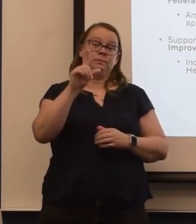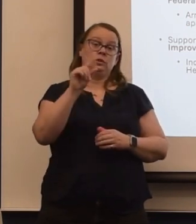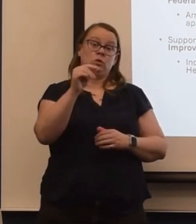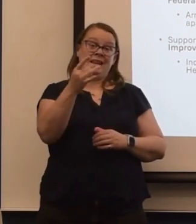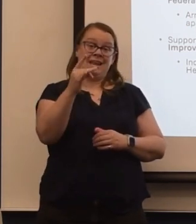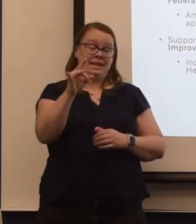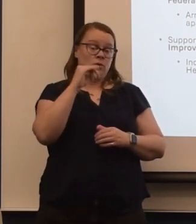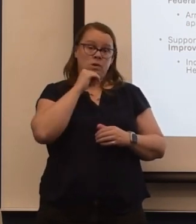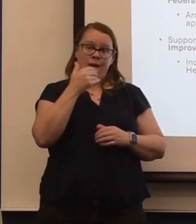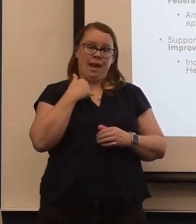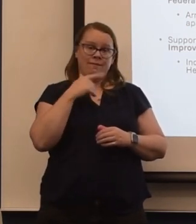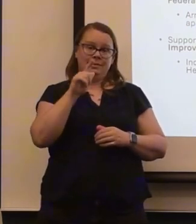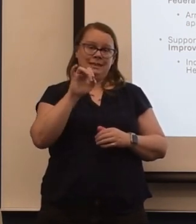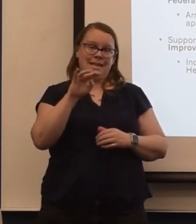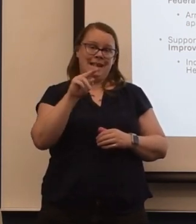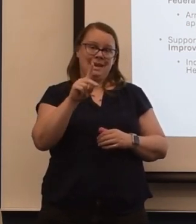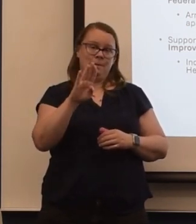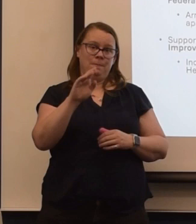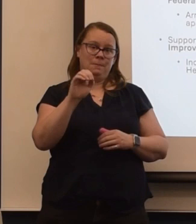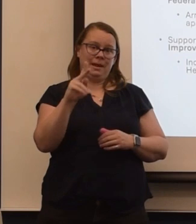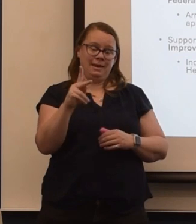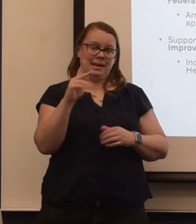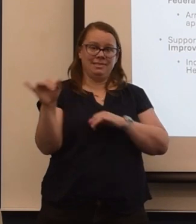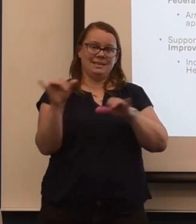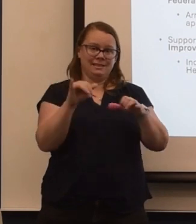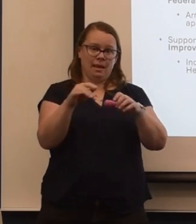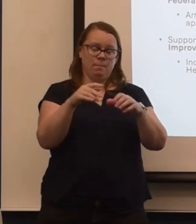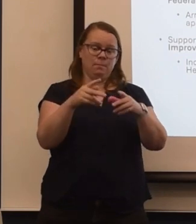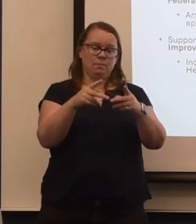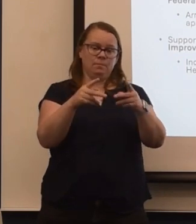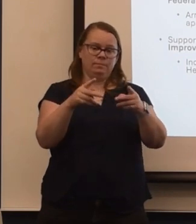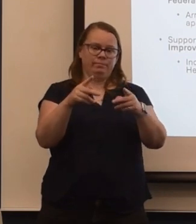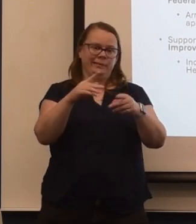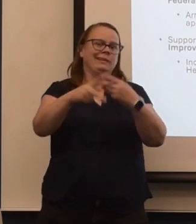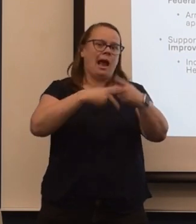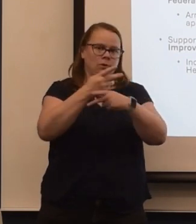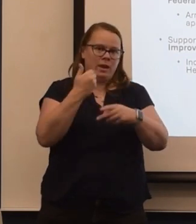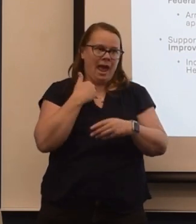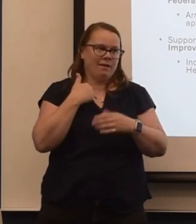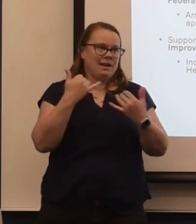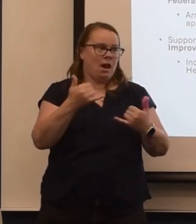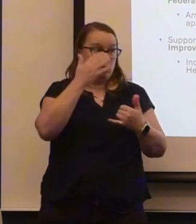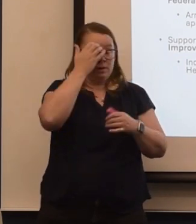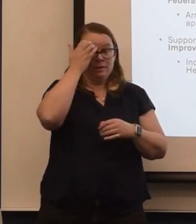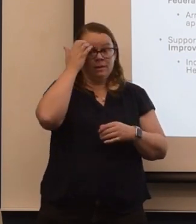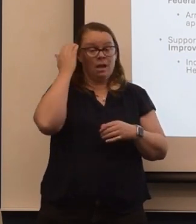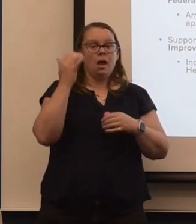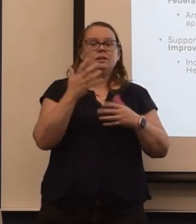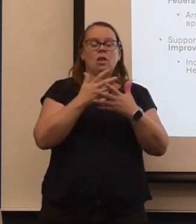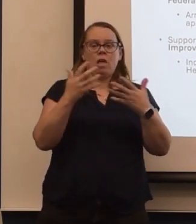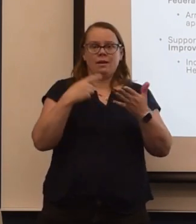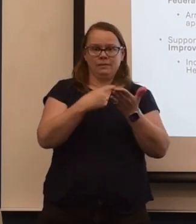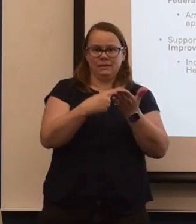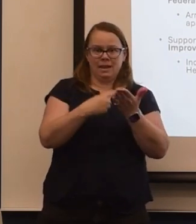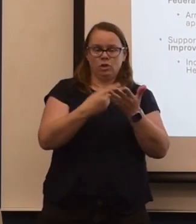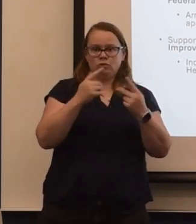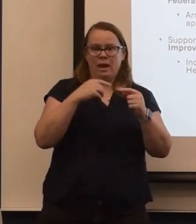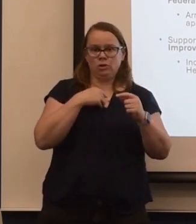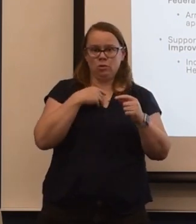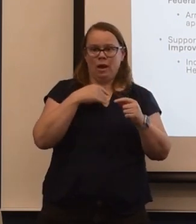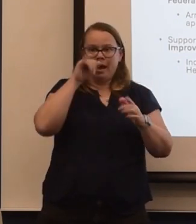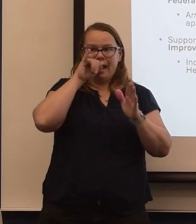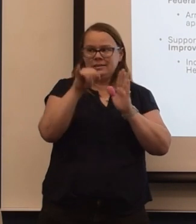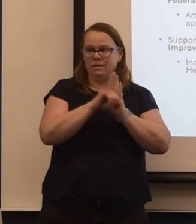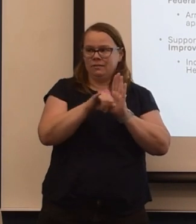land bank in the same form as we have it now. So there was a lot of discussion about trying to identify vacant